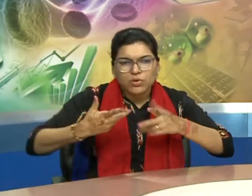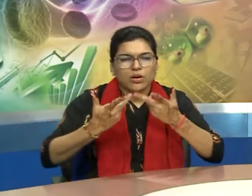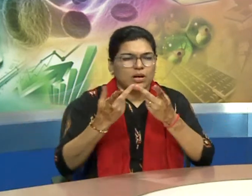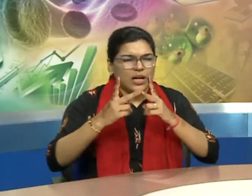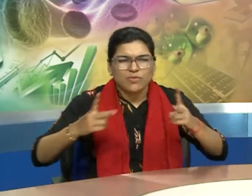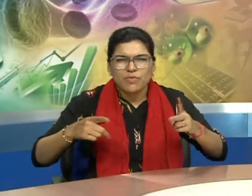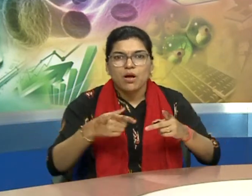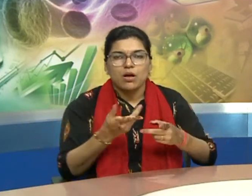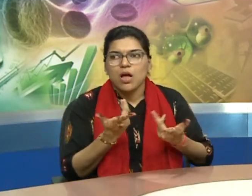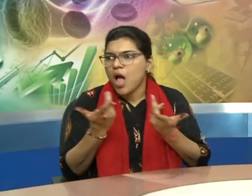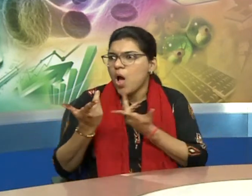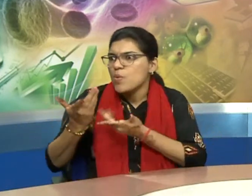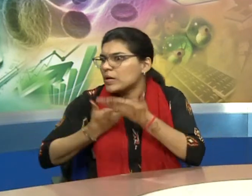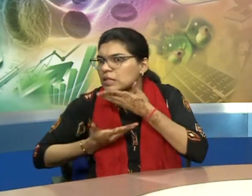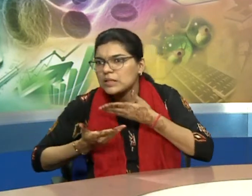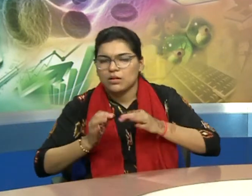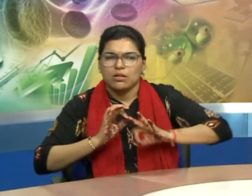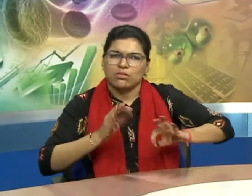As how to do the work,